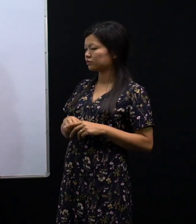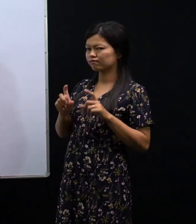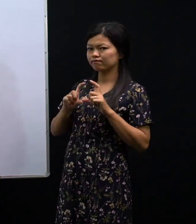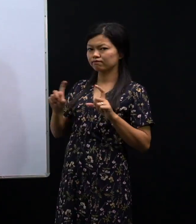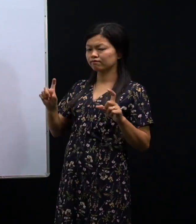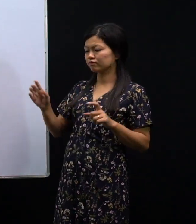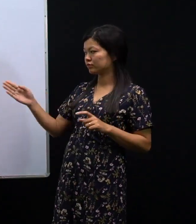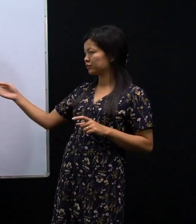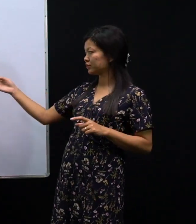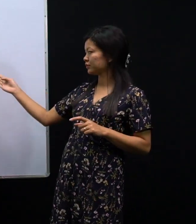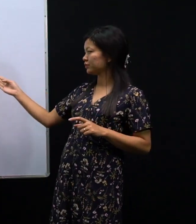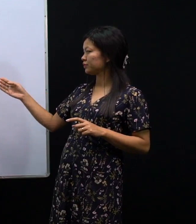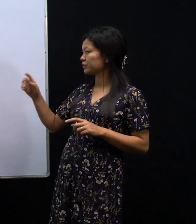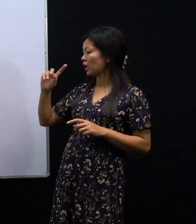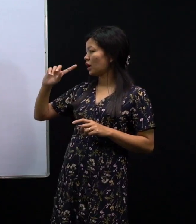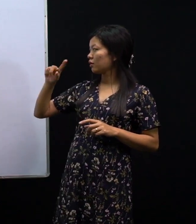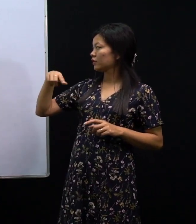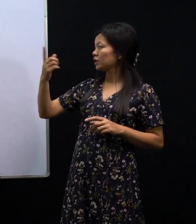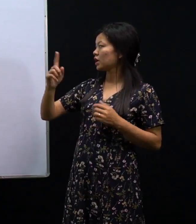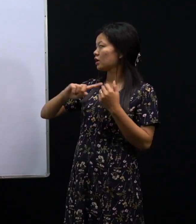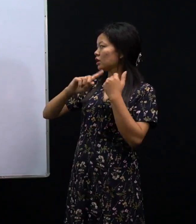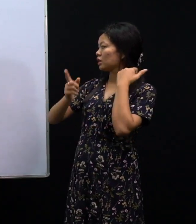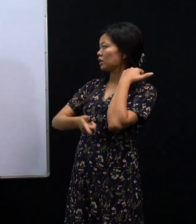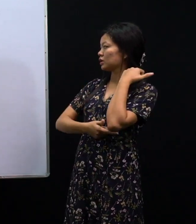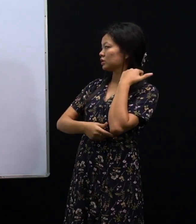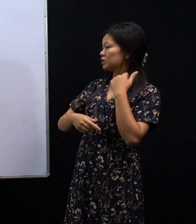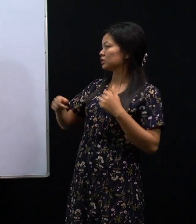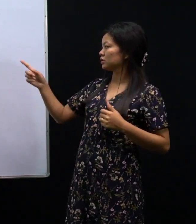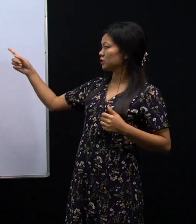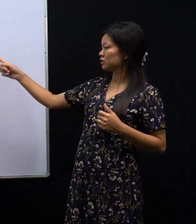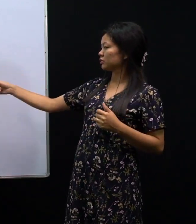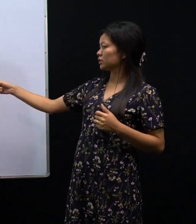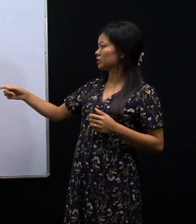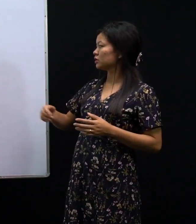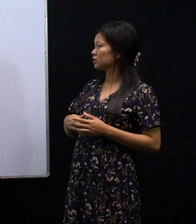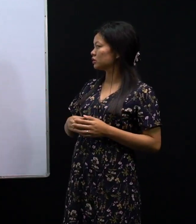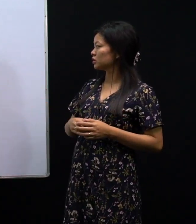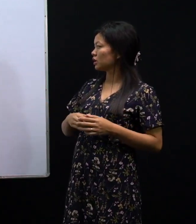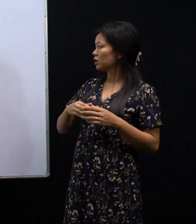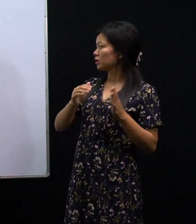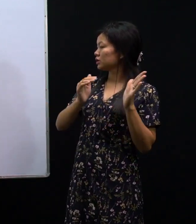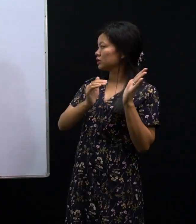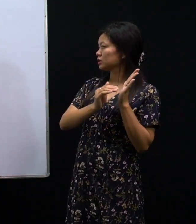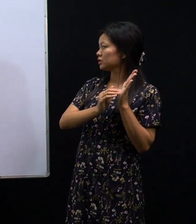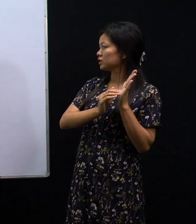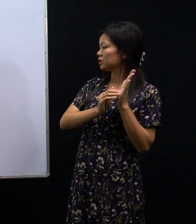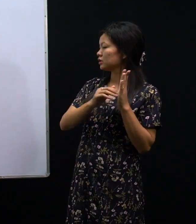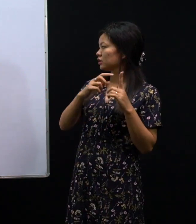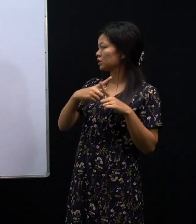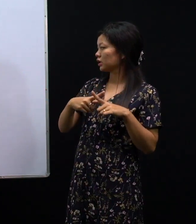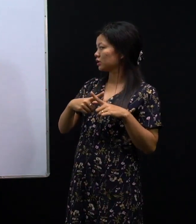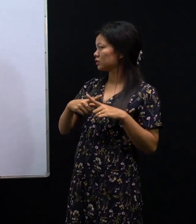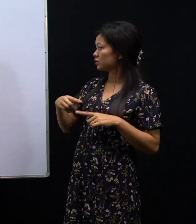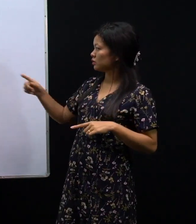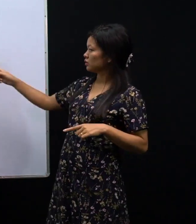Clear? Then the last term is minus zx combination. So don't look at the number.